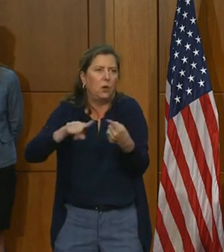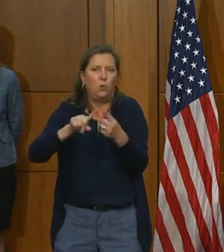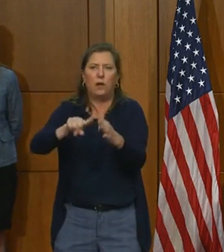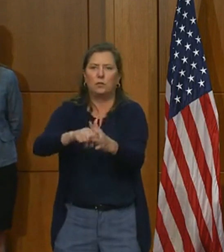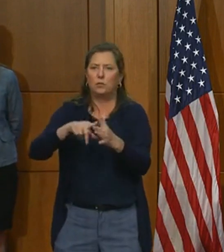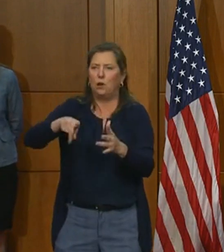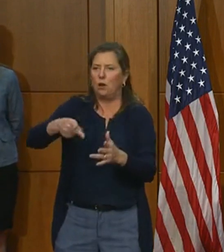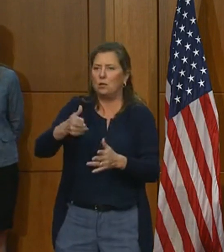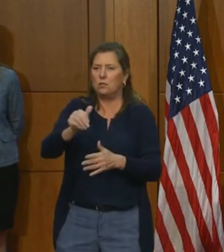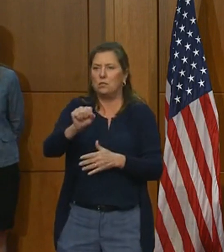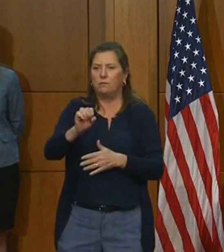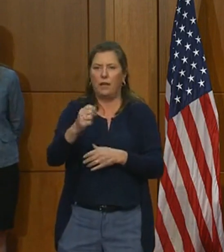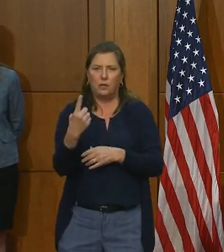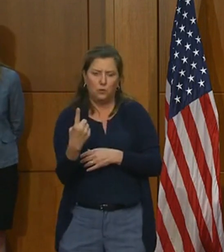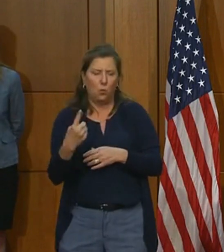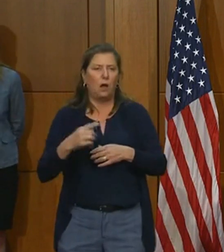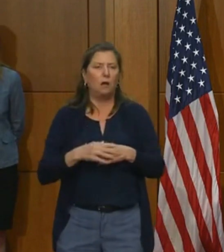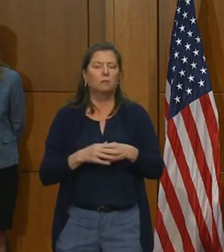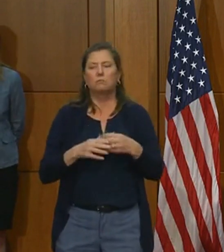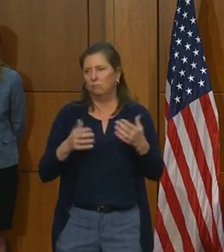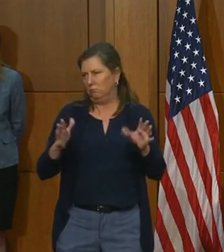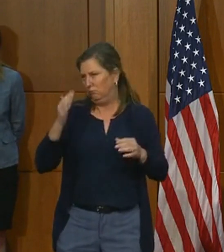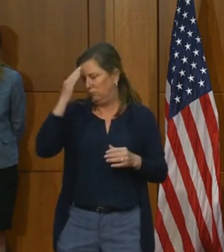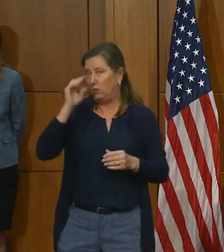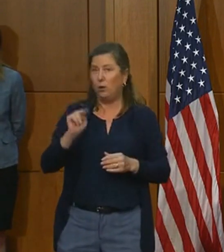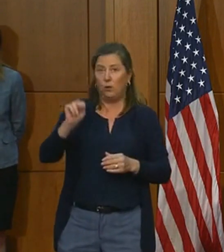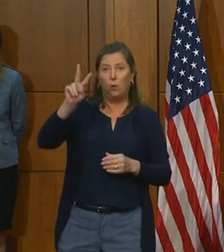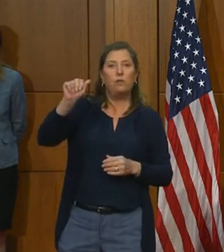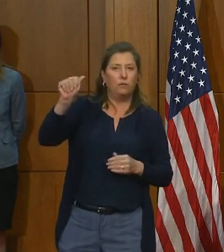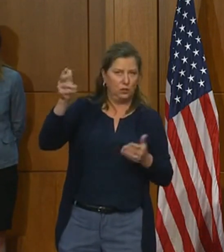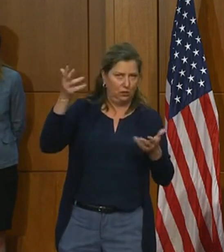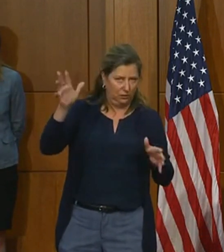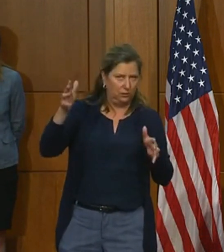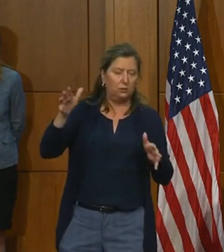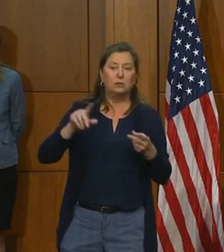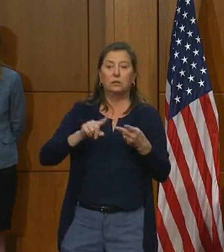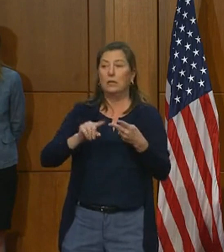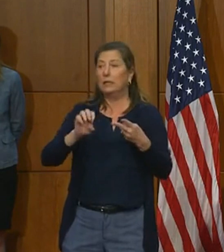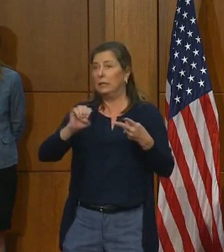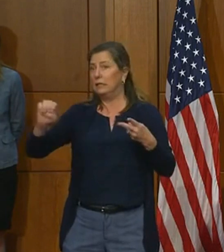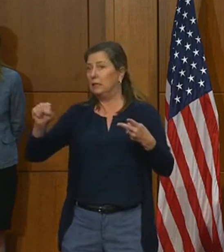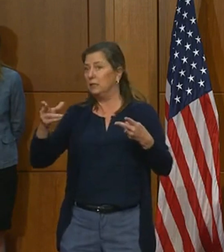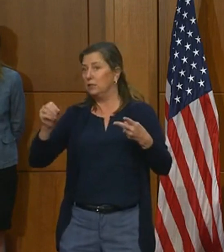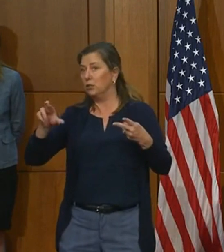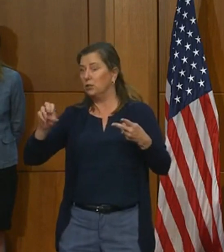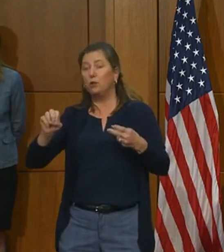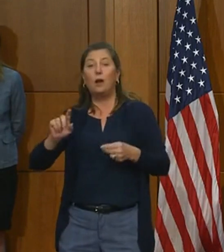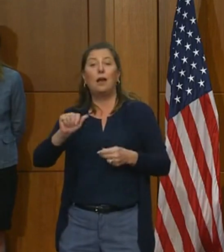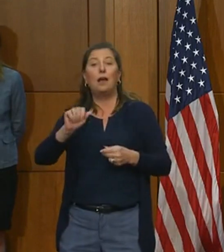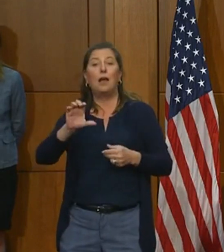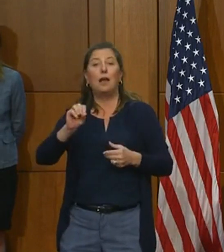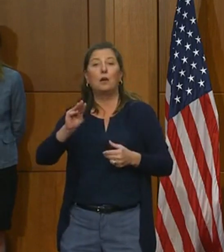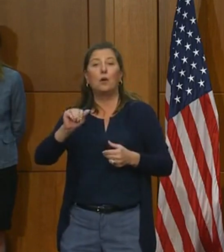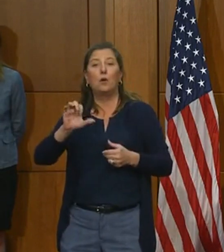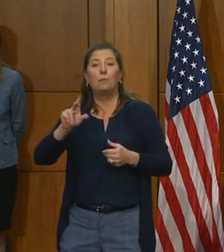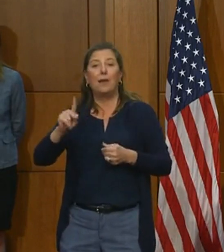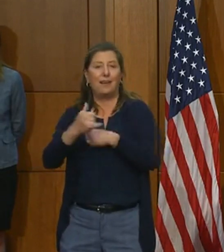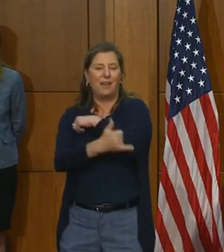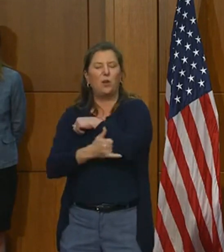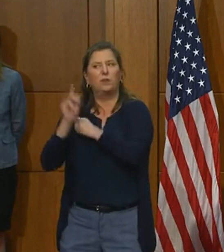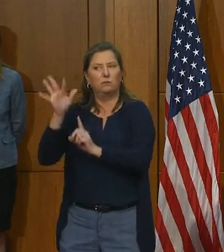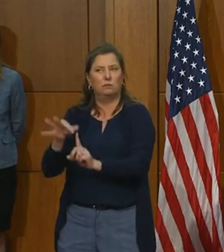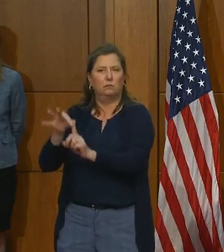one, and I think you've already heard Northern Virginia, the Eastern Shore, Accomack County, which has a unique